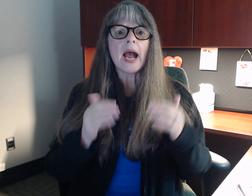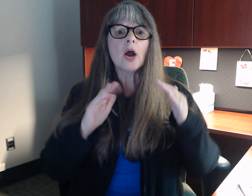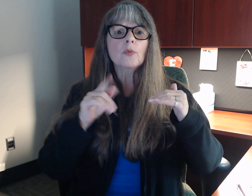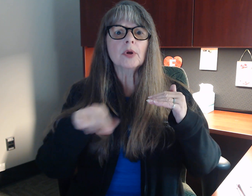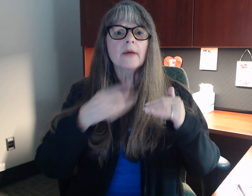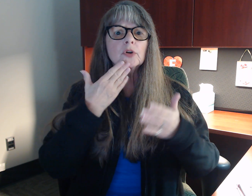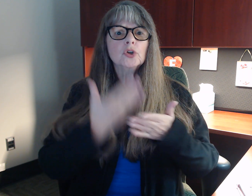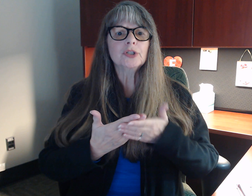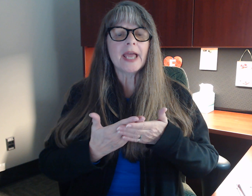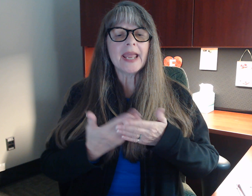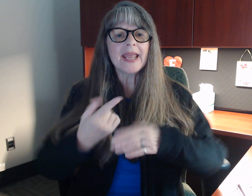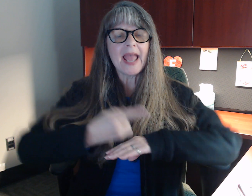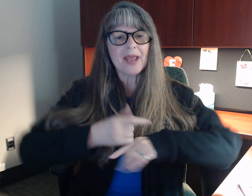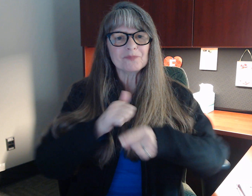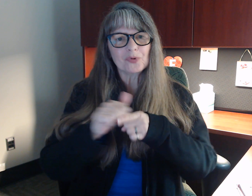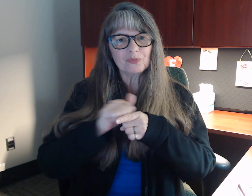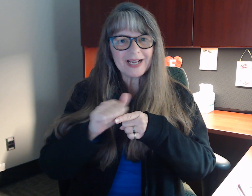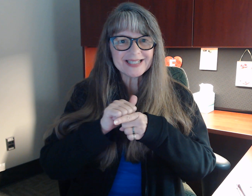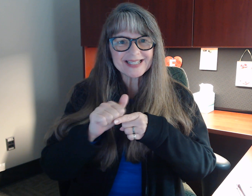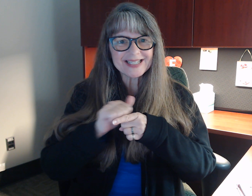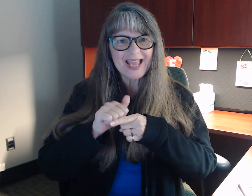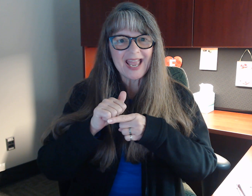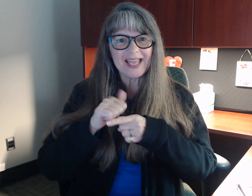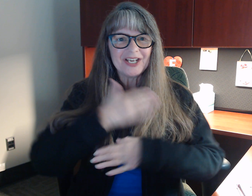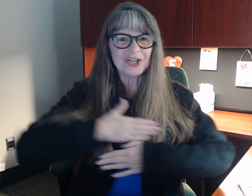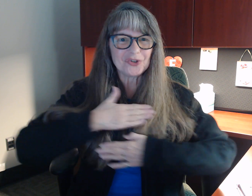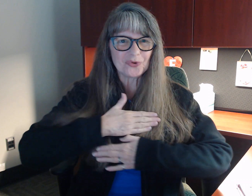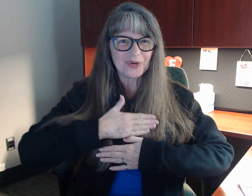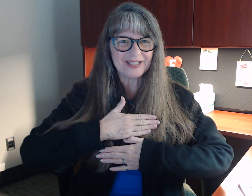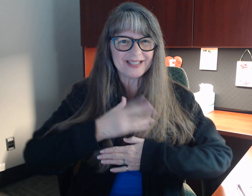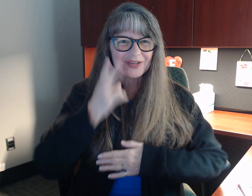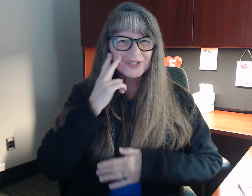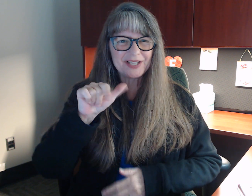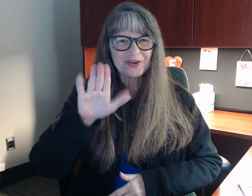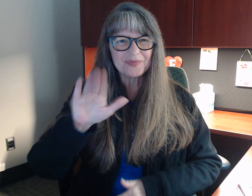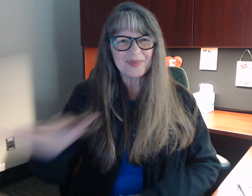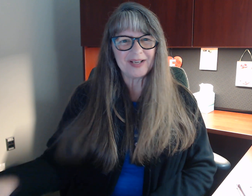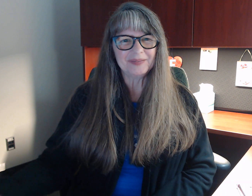y'all have a good day and practice and enjoy, and I'll see you later. Bye.